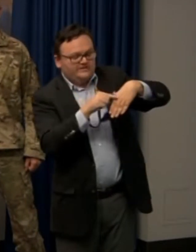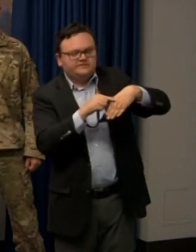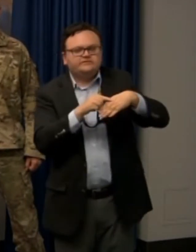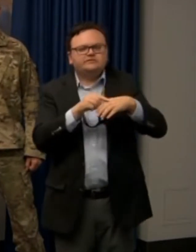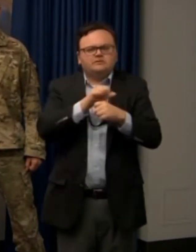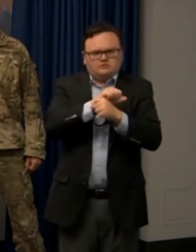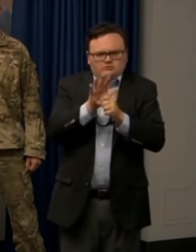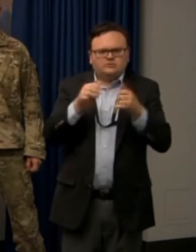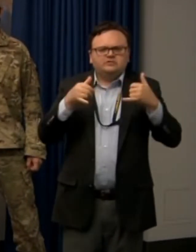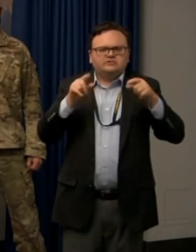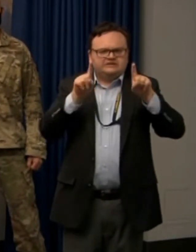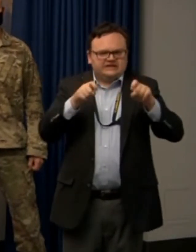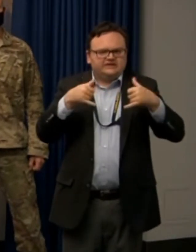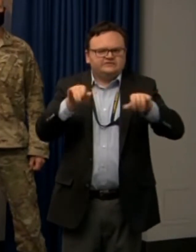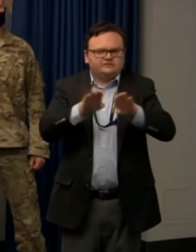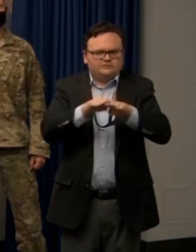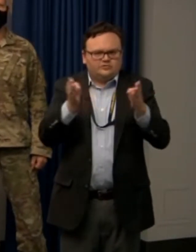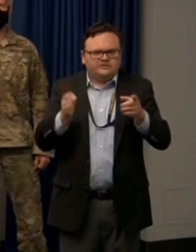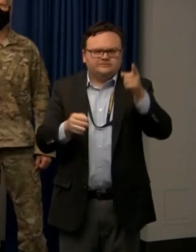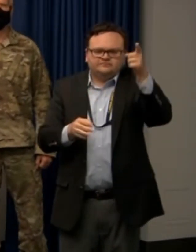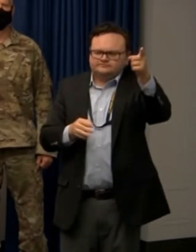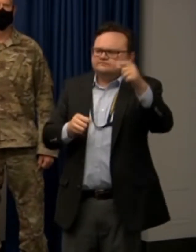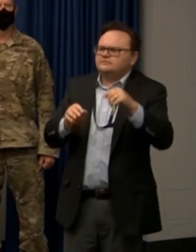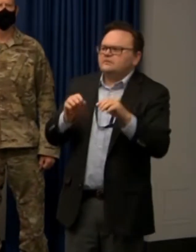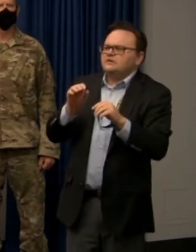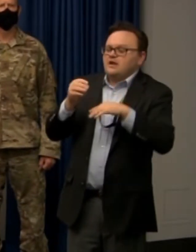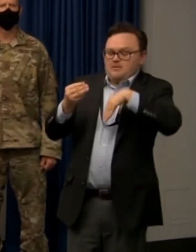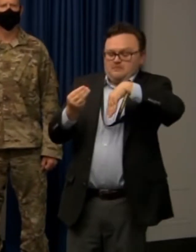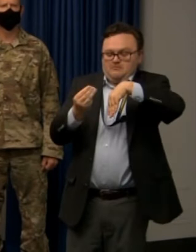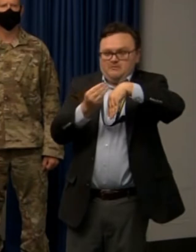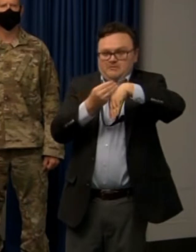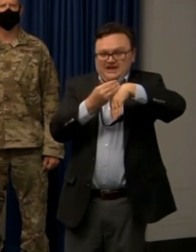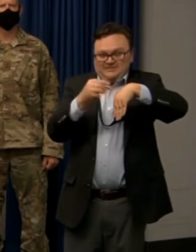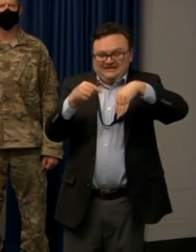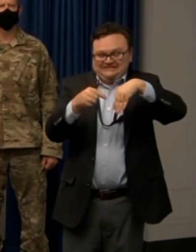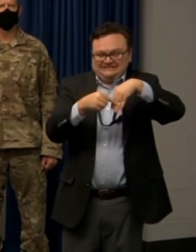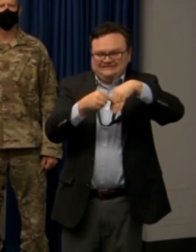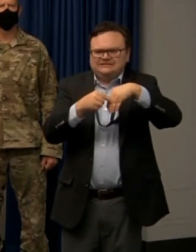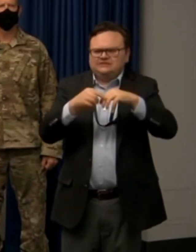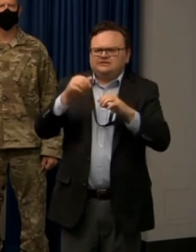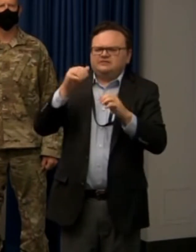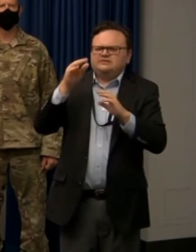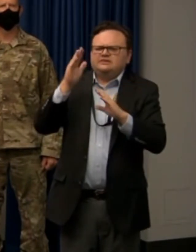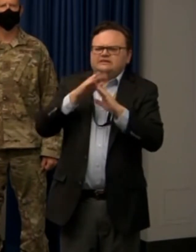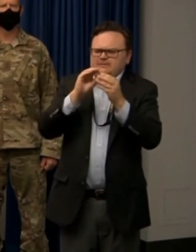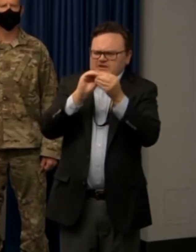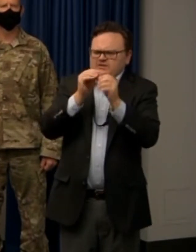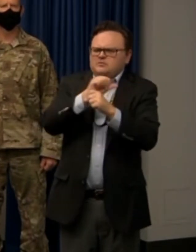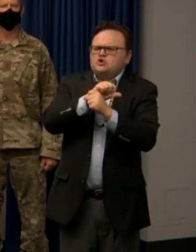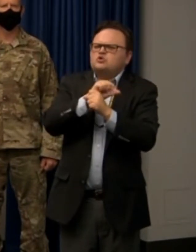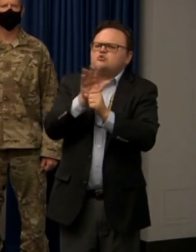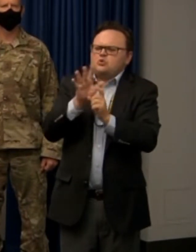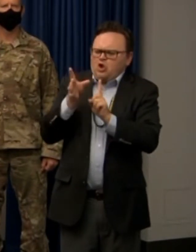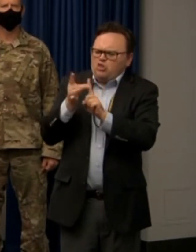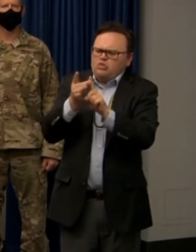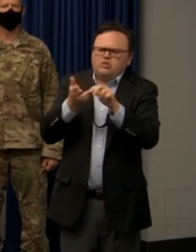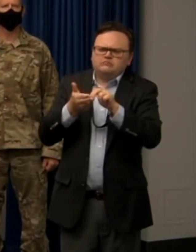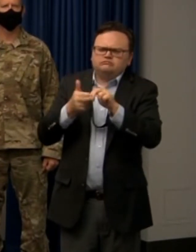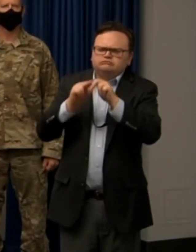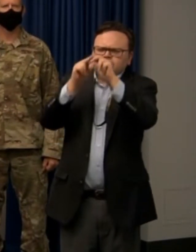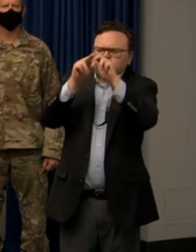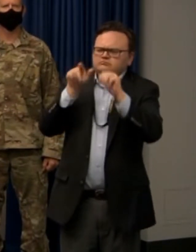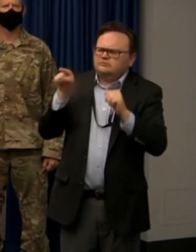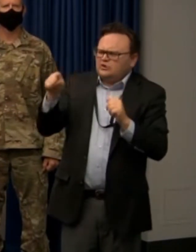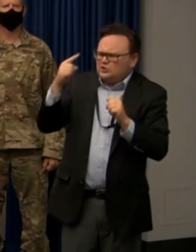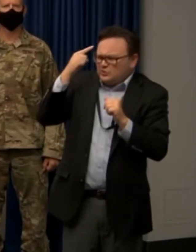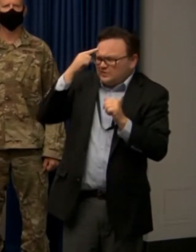obviously Miami-Dade is where we're seeing the most daily cases reported in general. What do you expect this to do to daily case totals